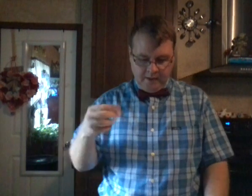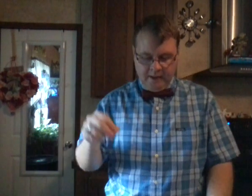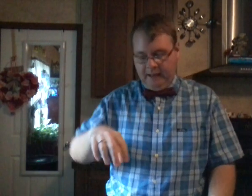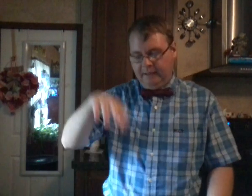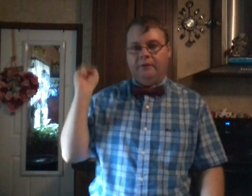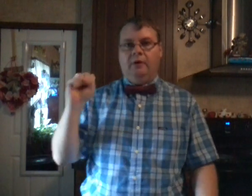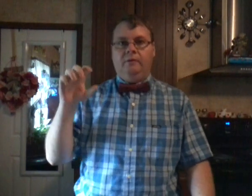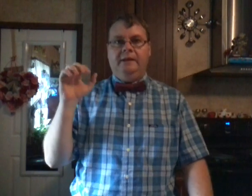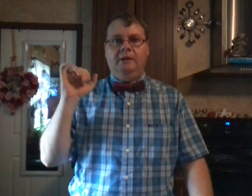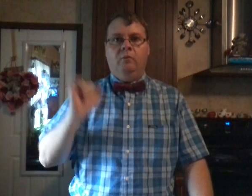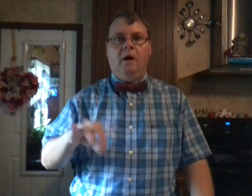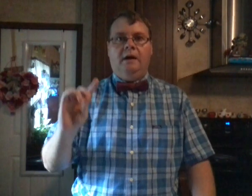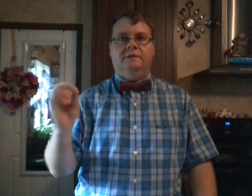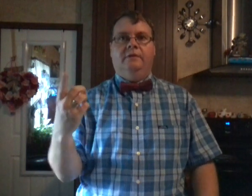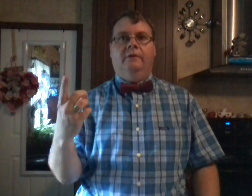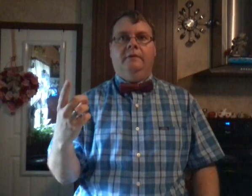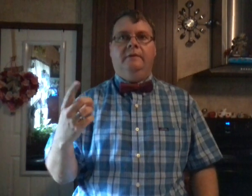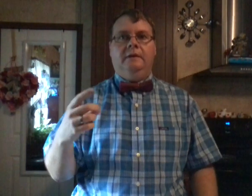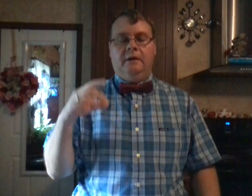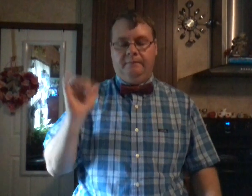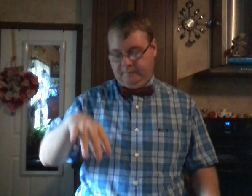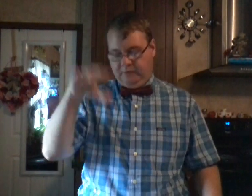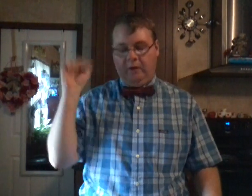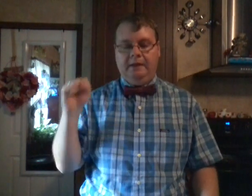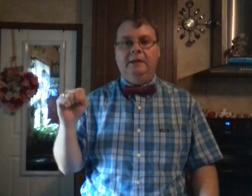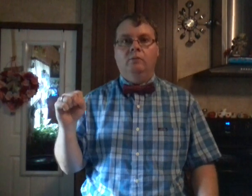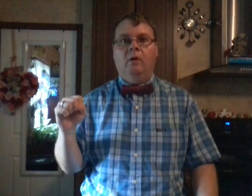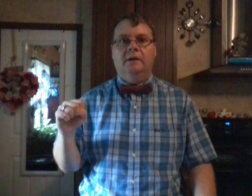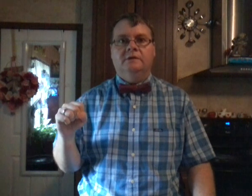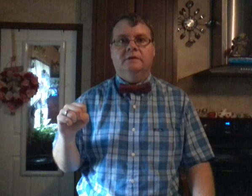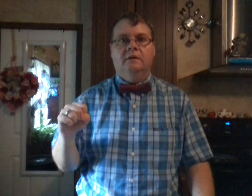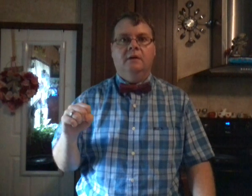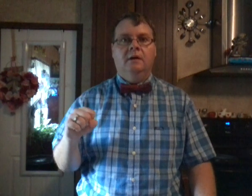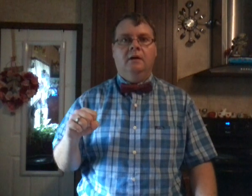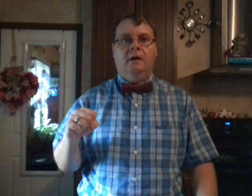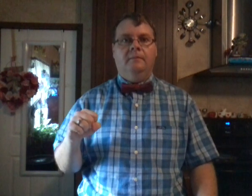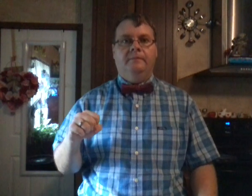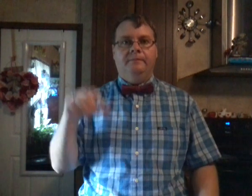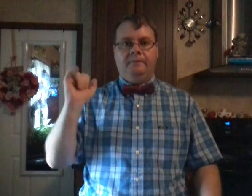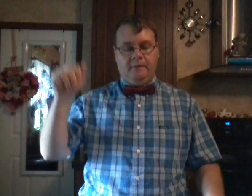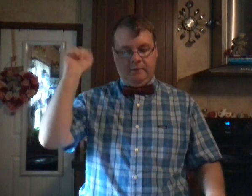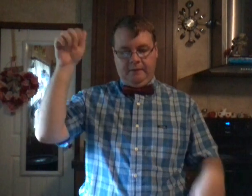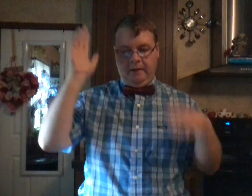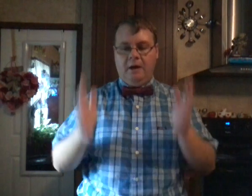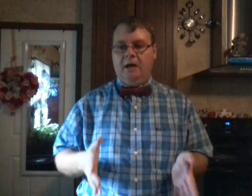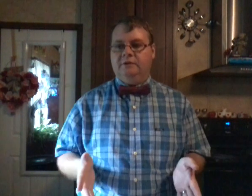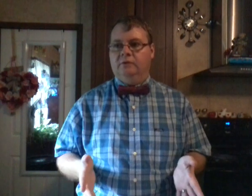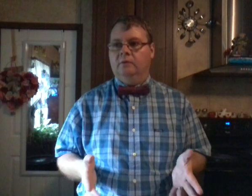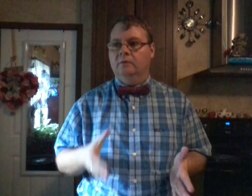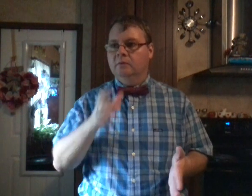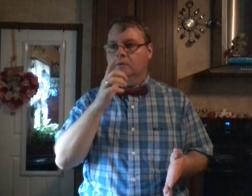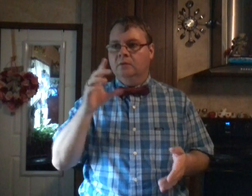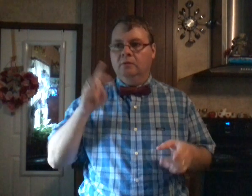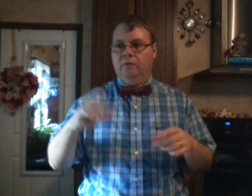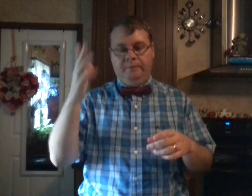And even though he was the, I'm sorry, he was the apostle who